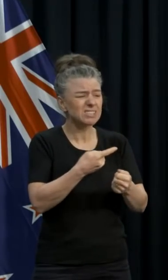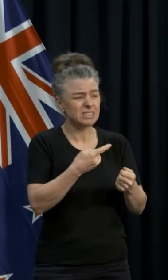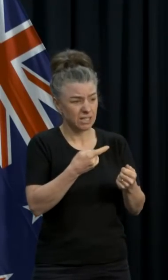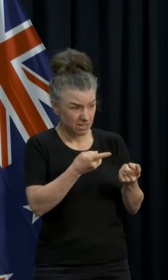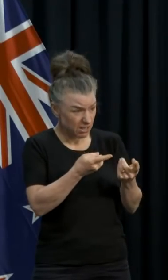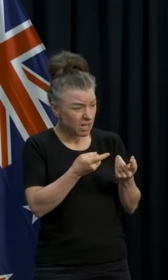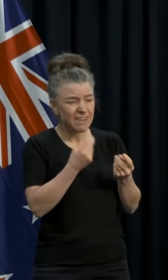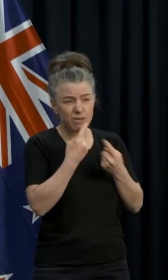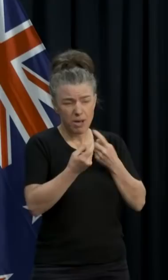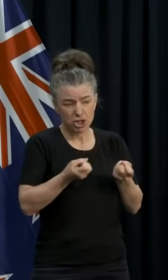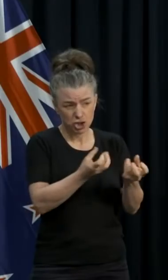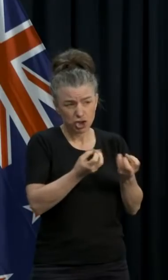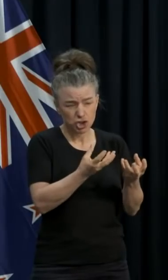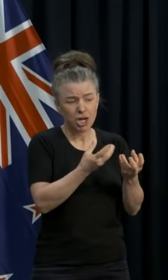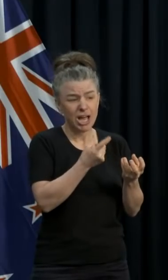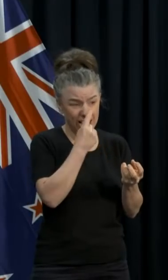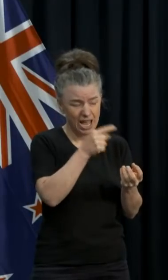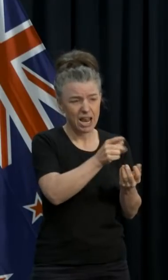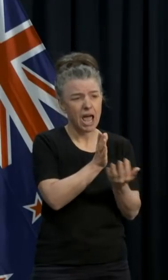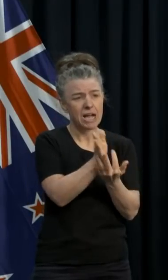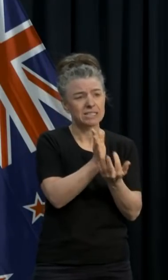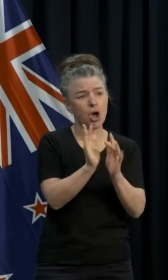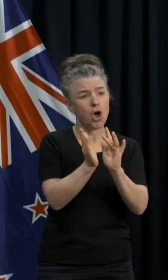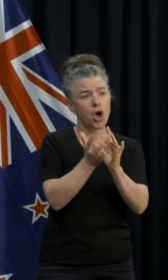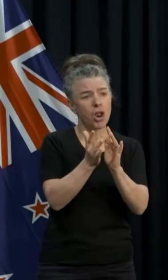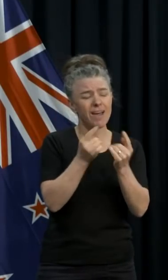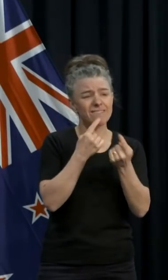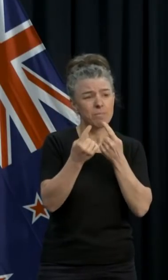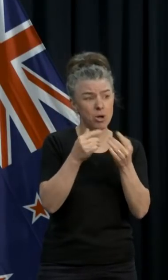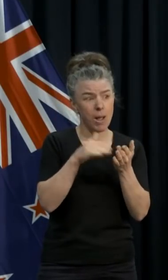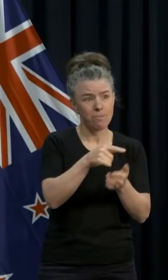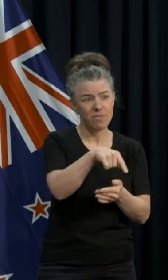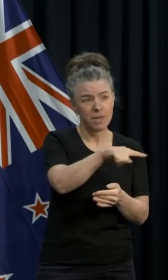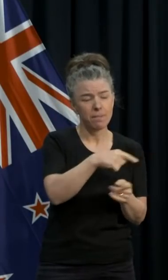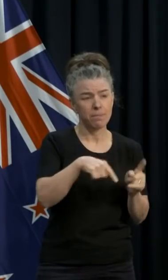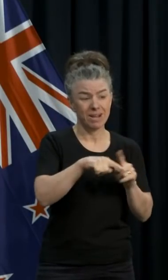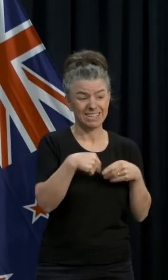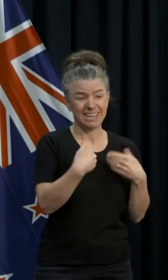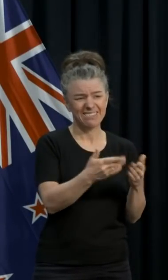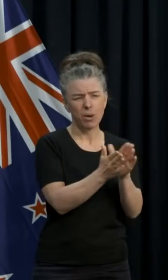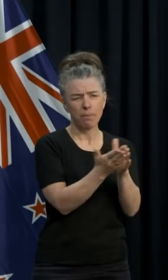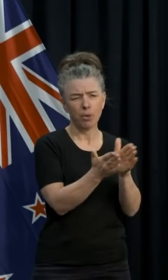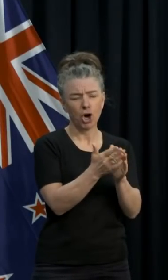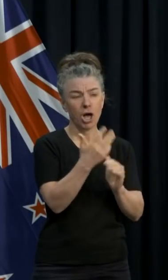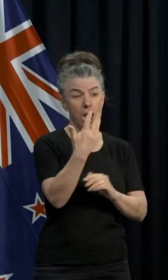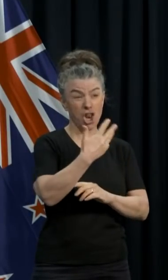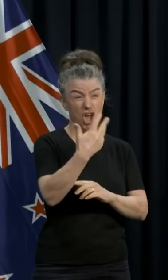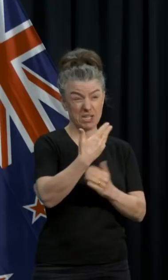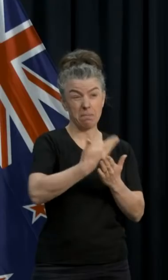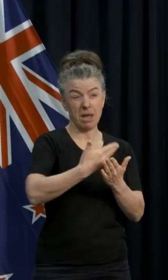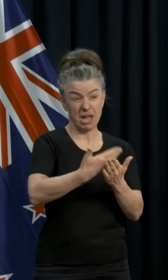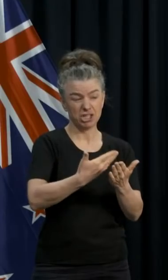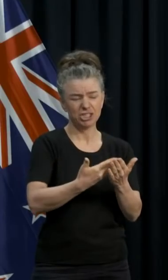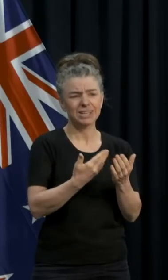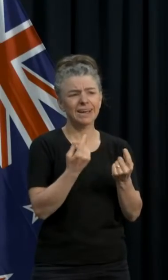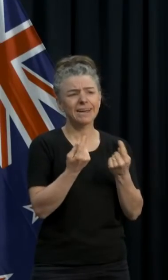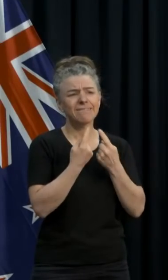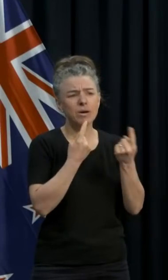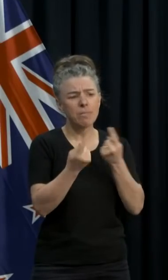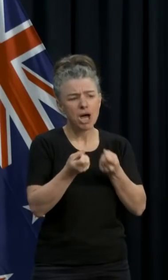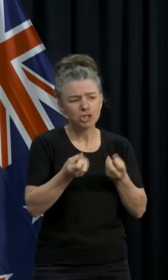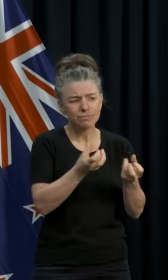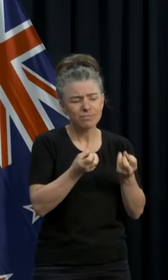tools. They receive a 19-page booklet that provides essential information such as what they can expect from